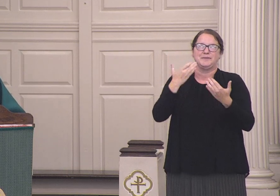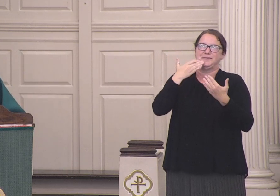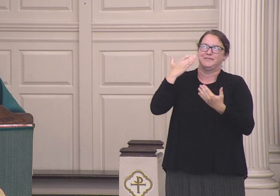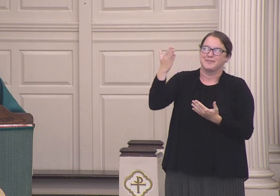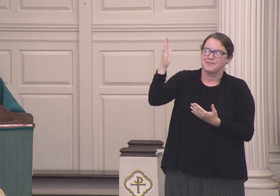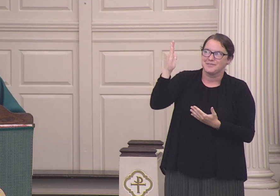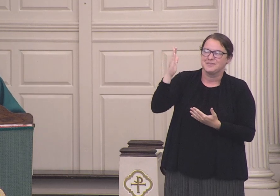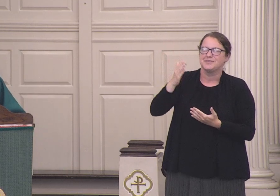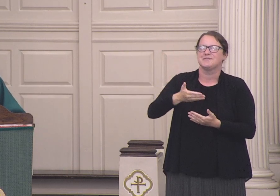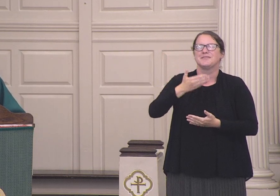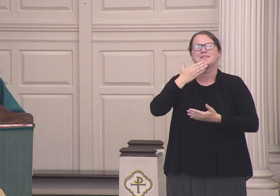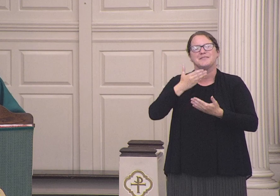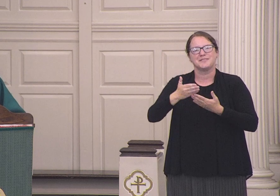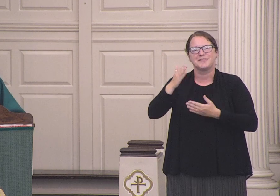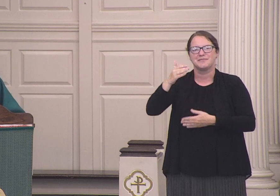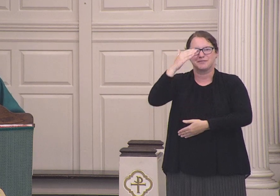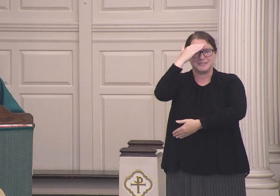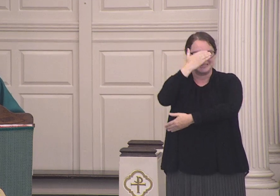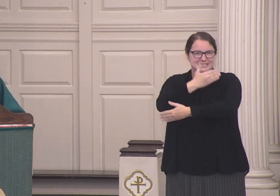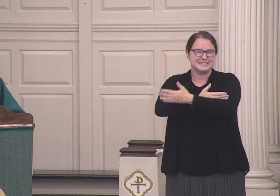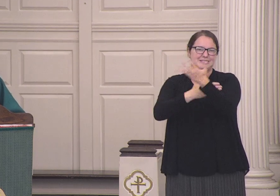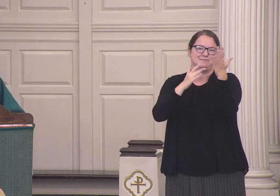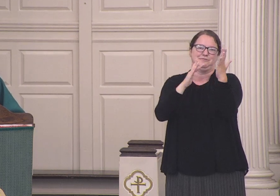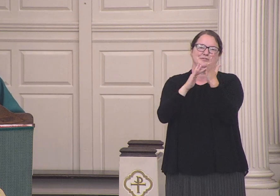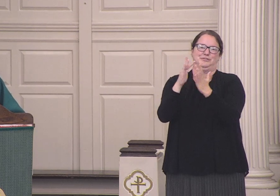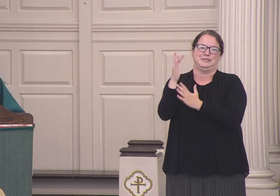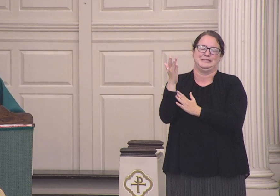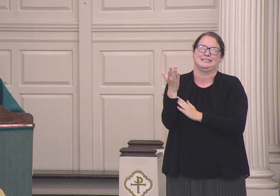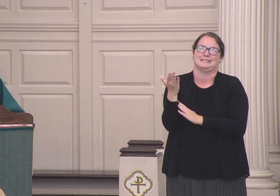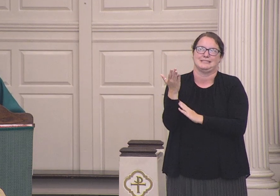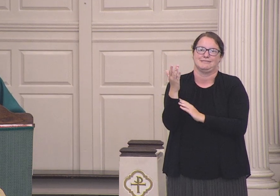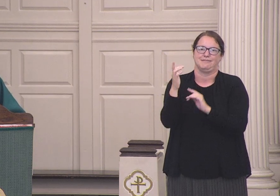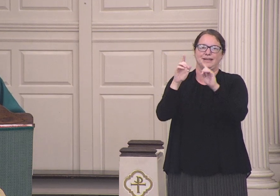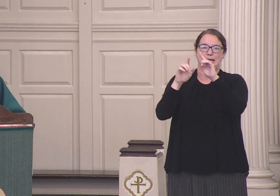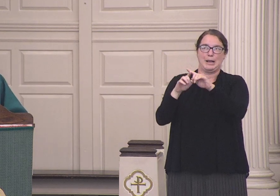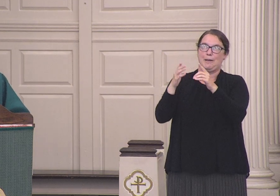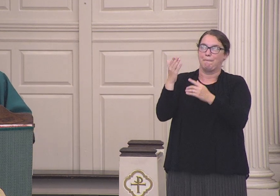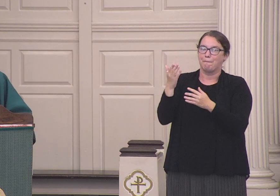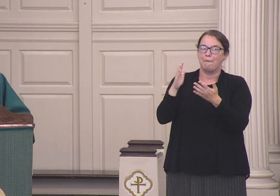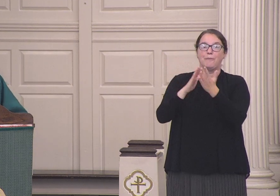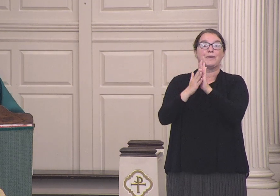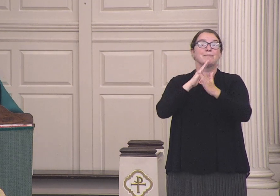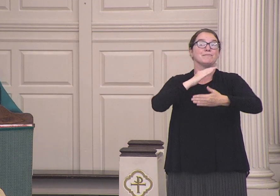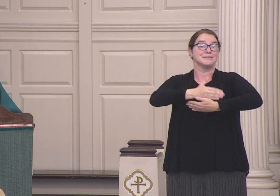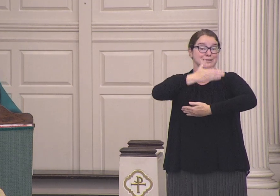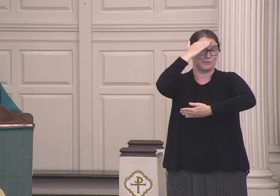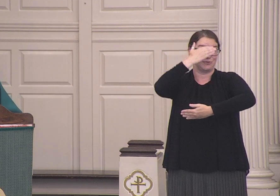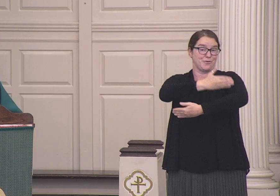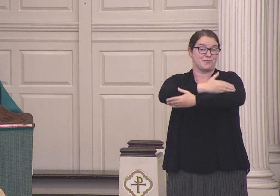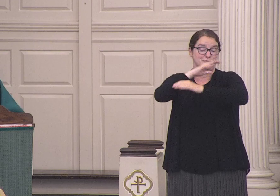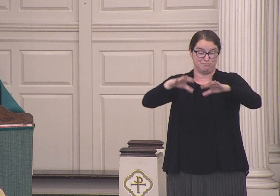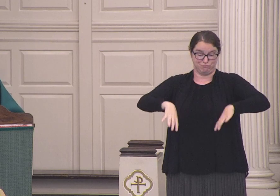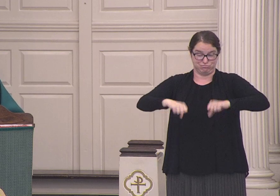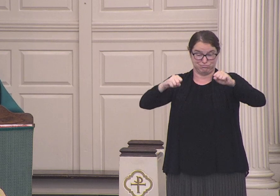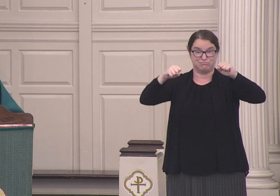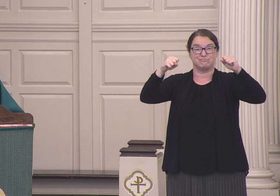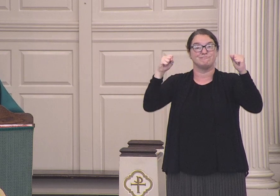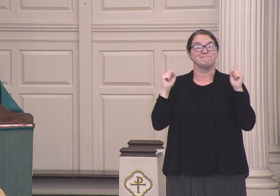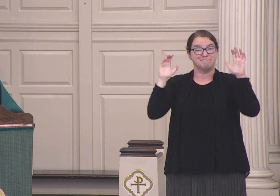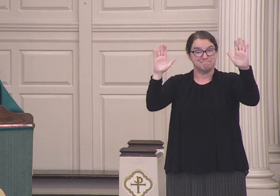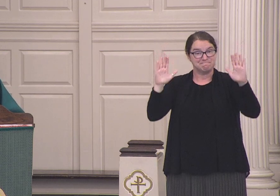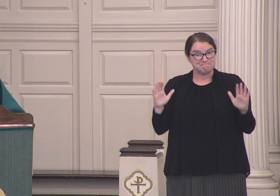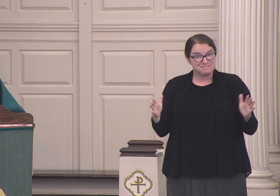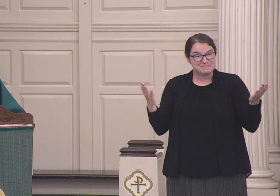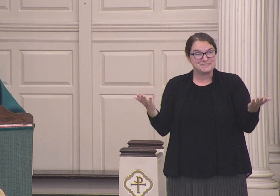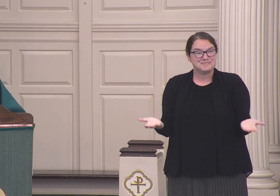are thankful to his son Jesus, because in him we are adopted sons and daughters. This is who we